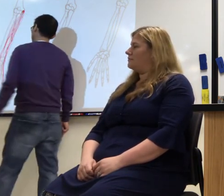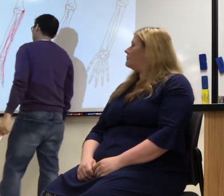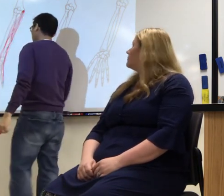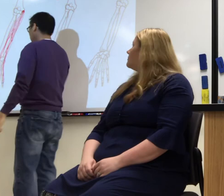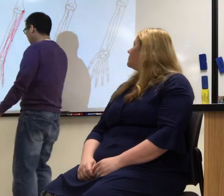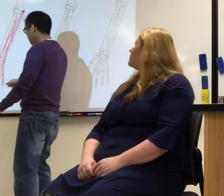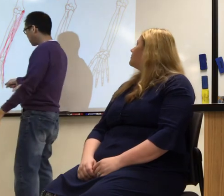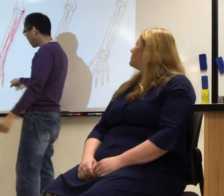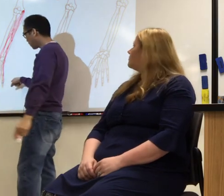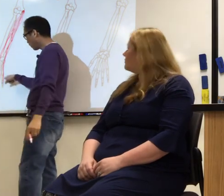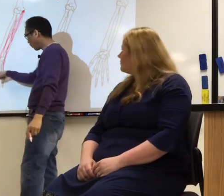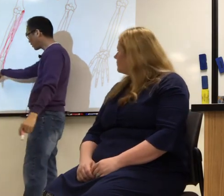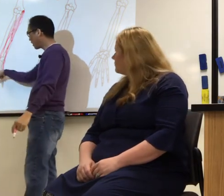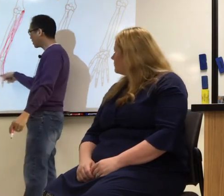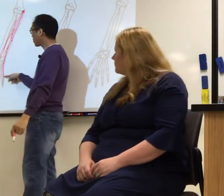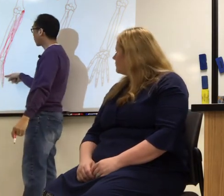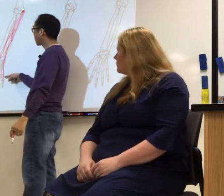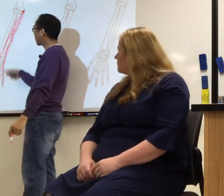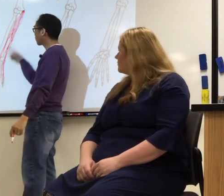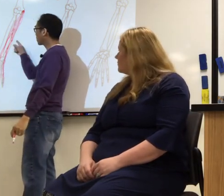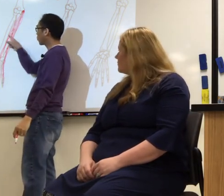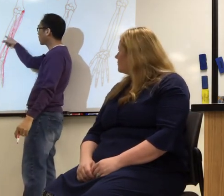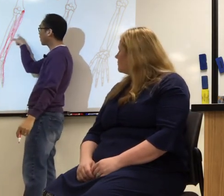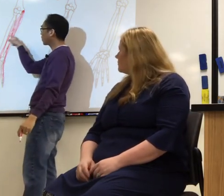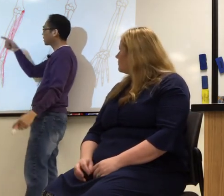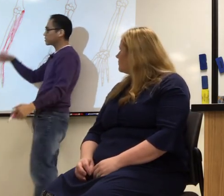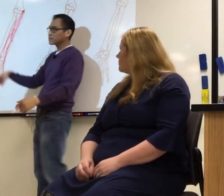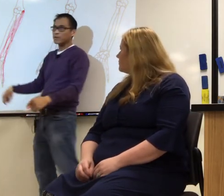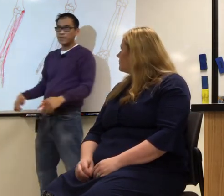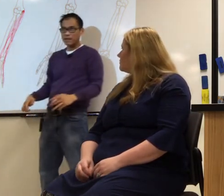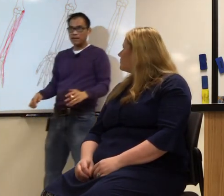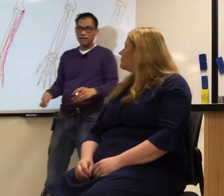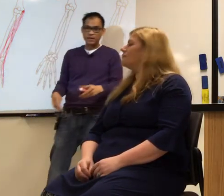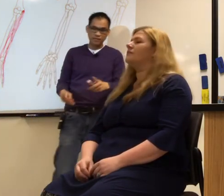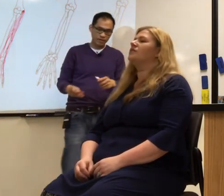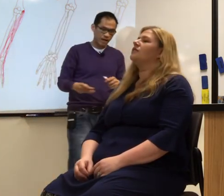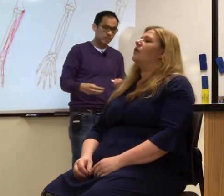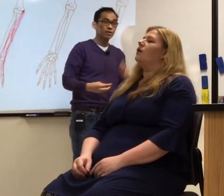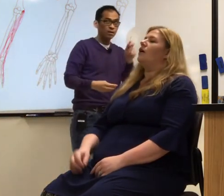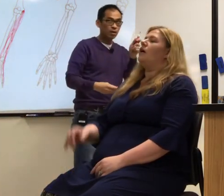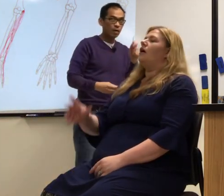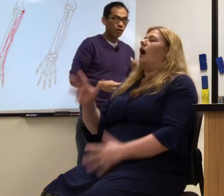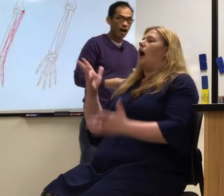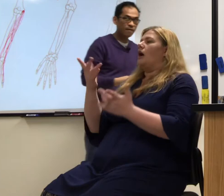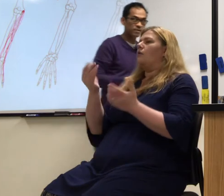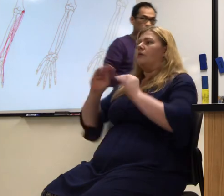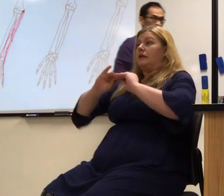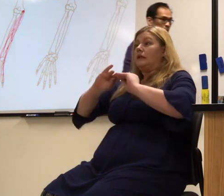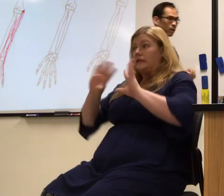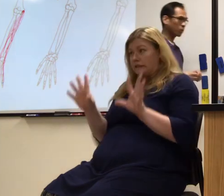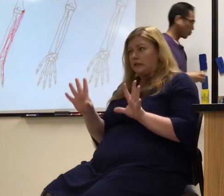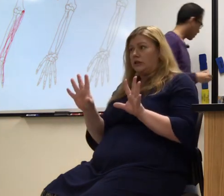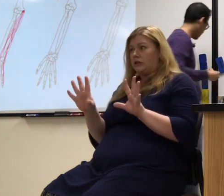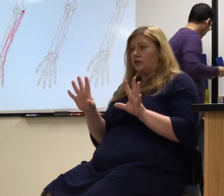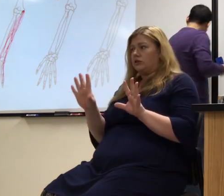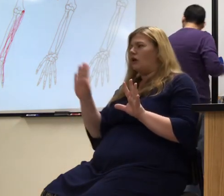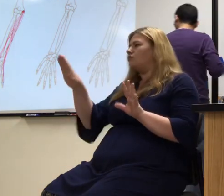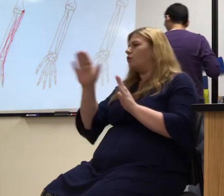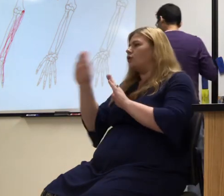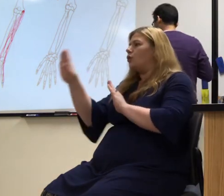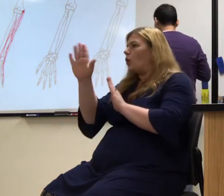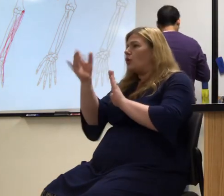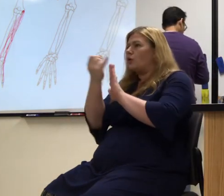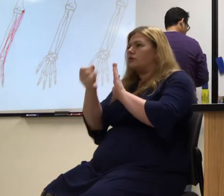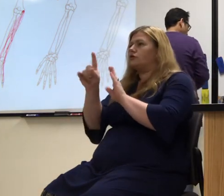Okay, the main thing is get it so you get four tendons going there. Don't worry about necessarily identifying different heads, although I have seen that quite a bit